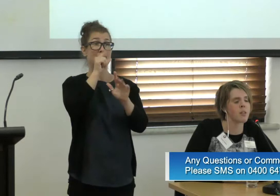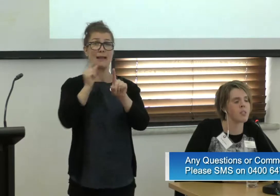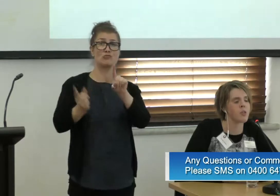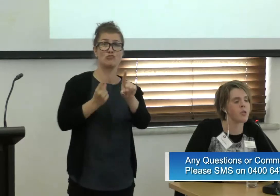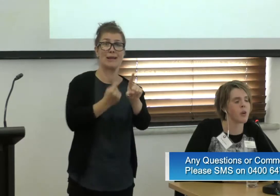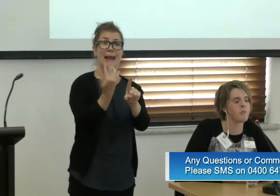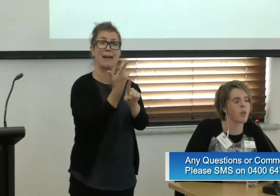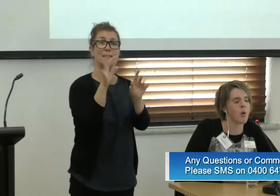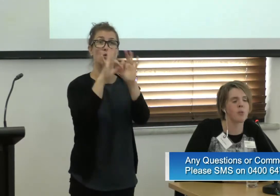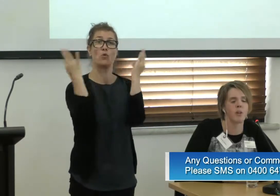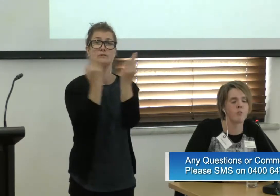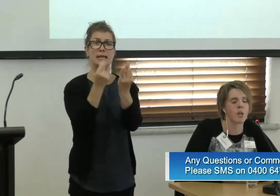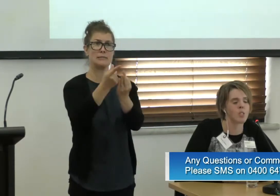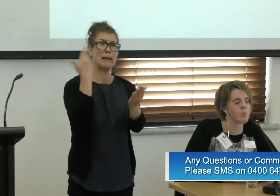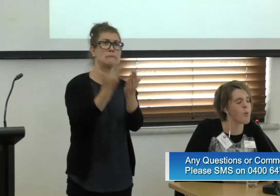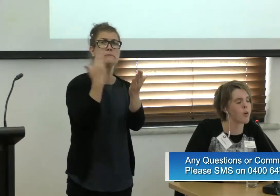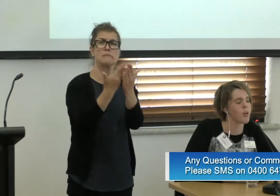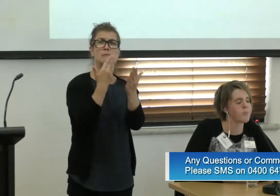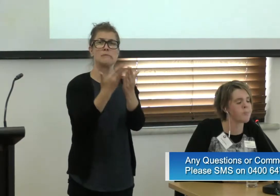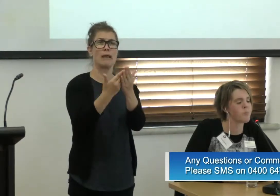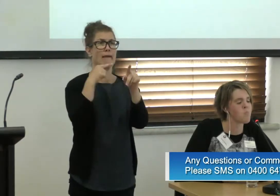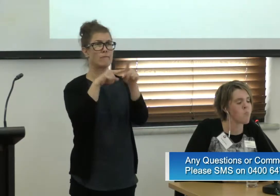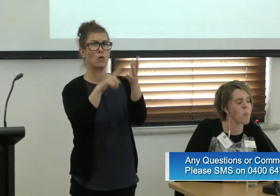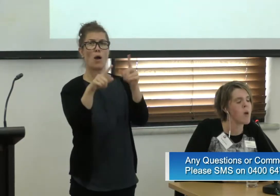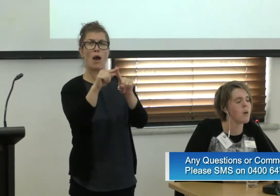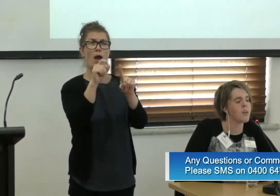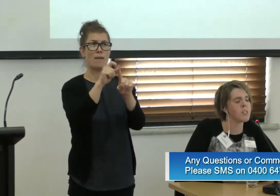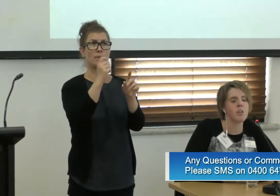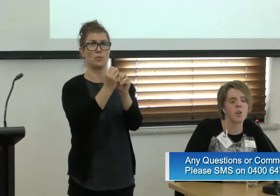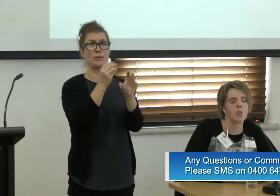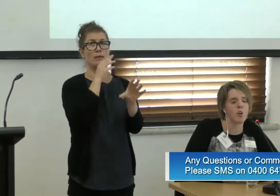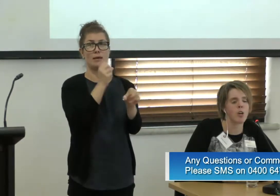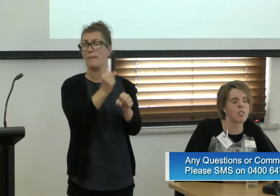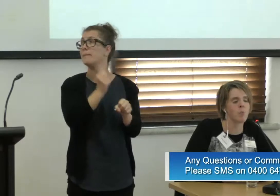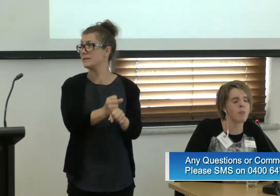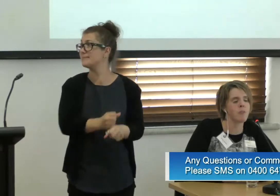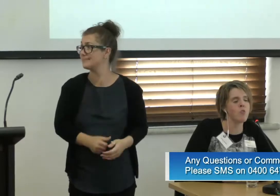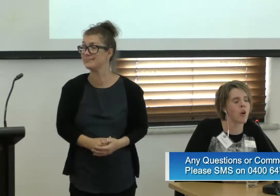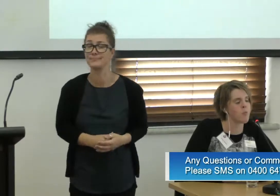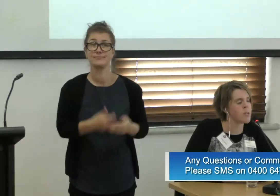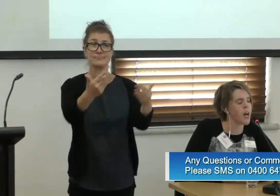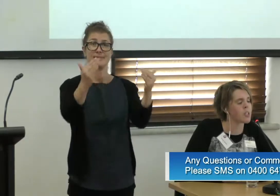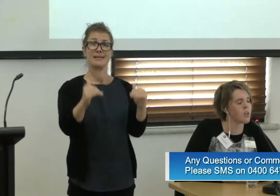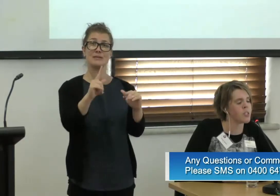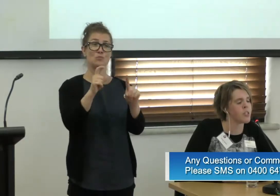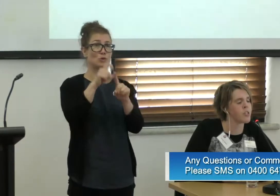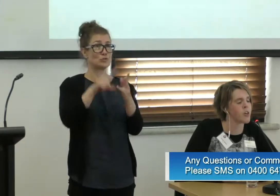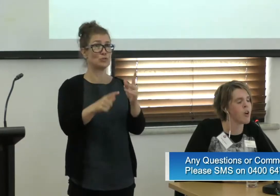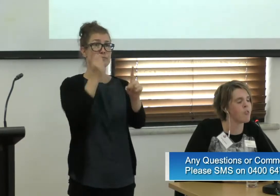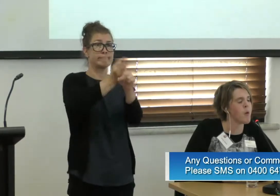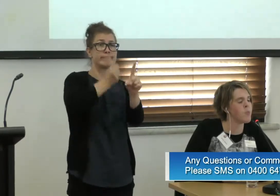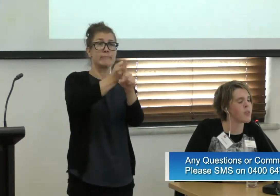about this issue and follow up with government as appropriate. The next thing you can do is lobby the federal government to act on this